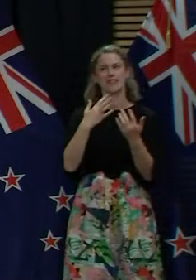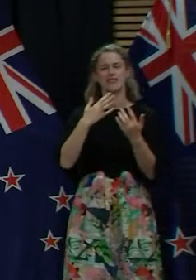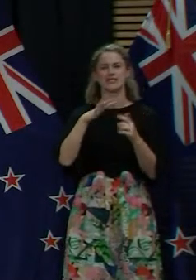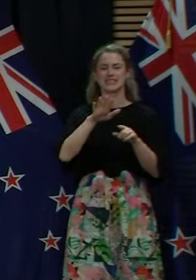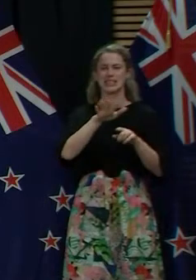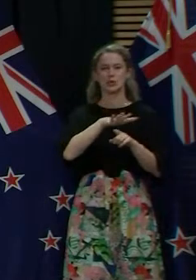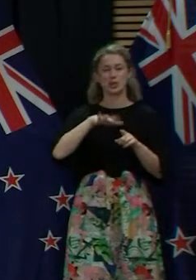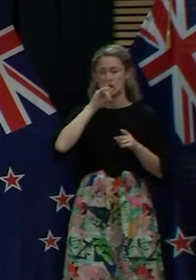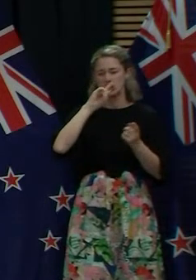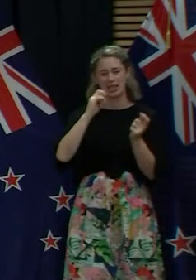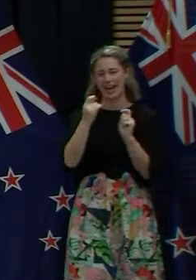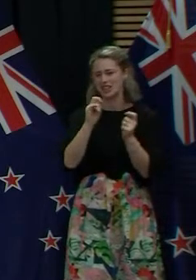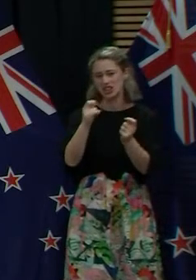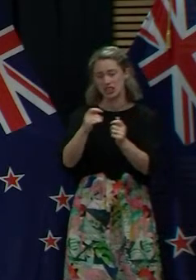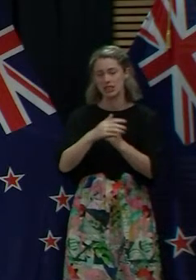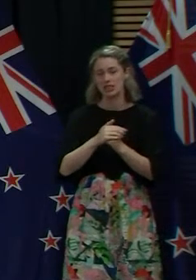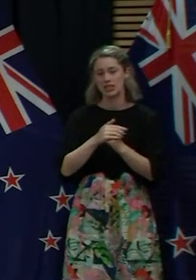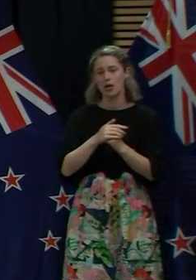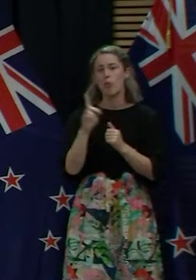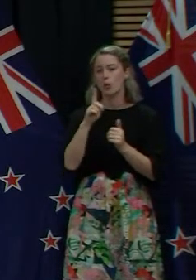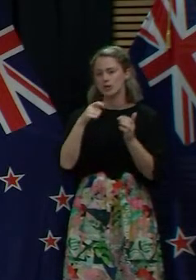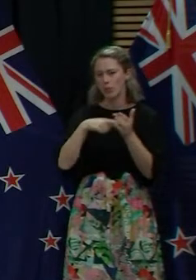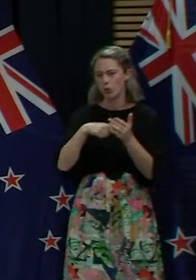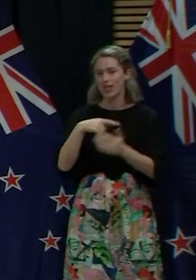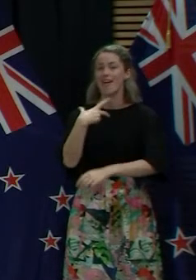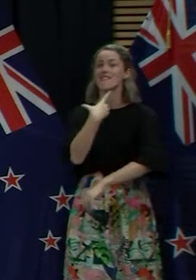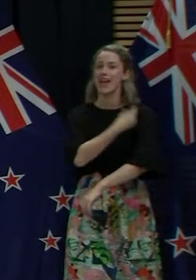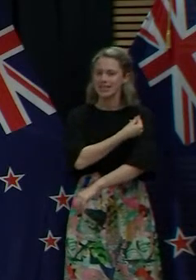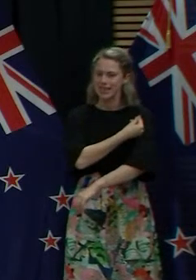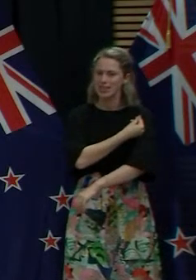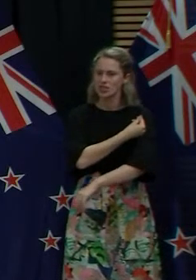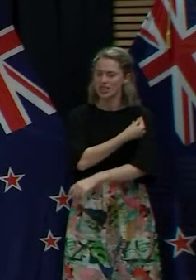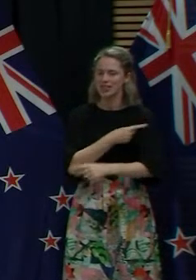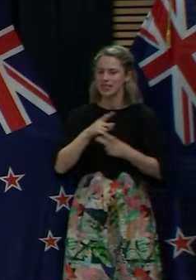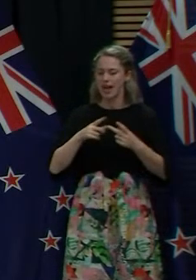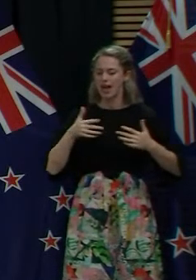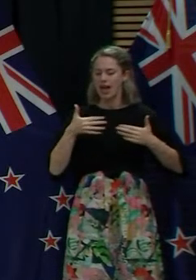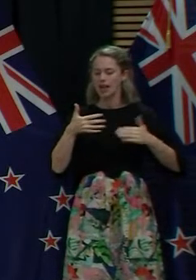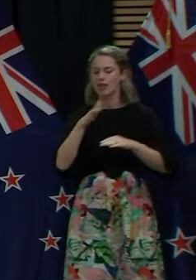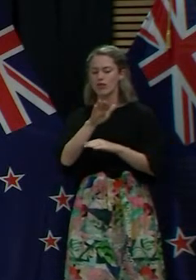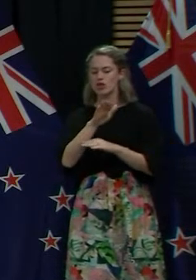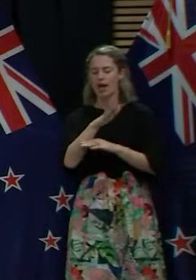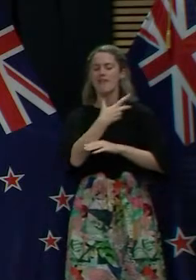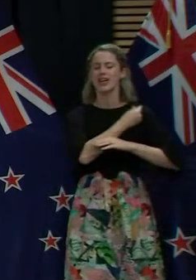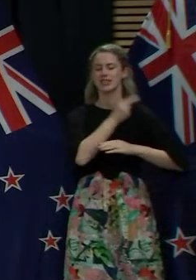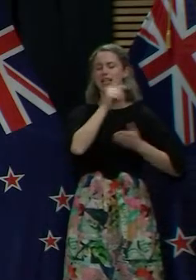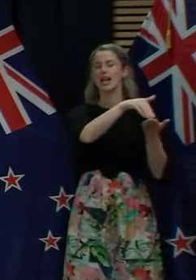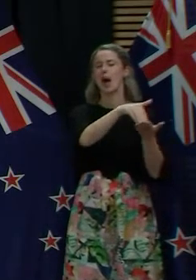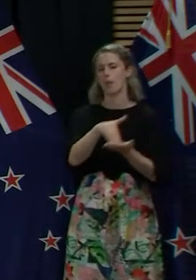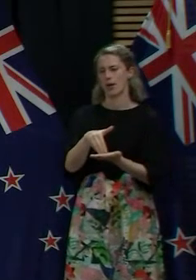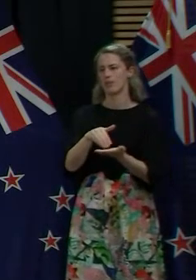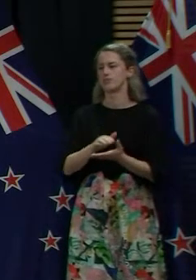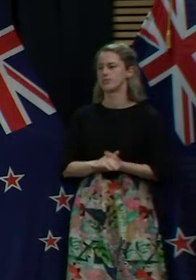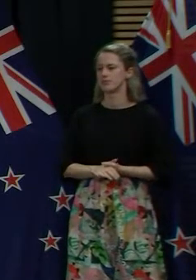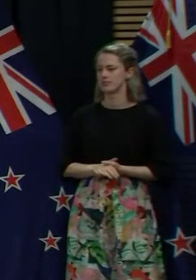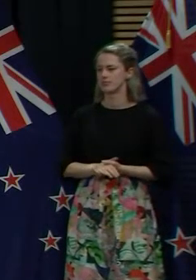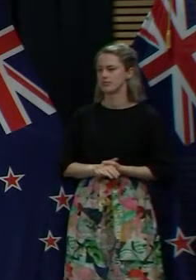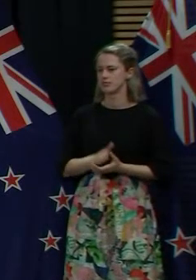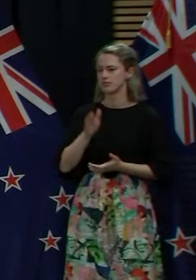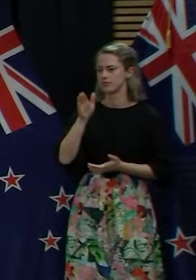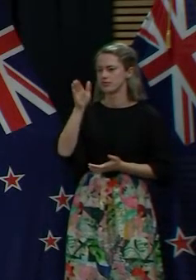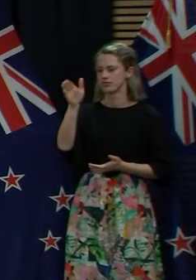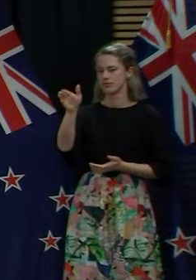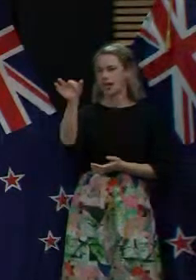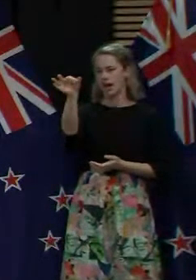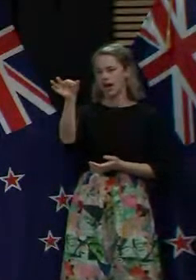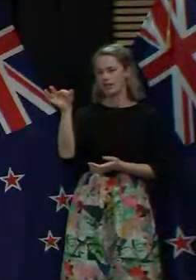the principles are clear. Vaccination matters, and we can get to a point where vaccination can carry a heavy load for us. There's quite a variation in the